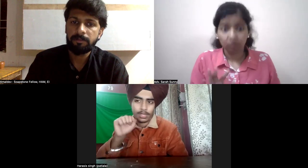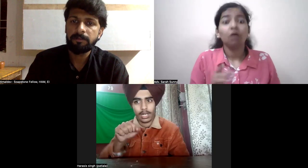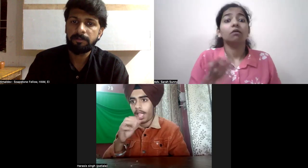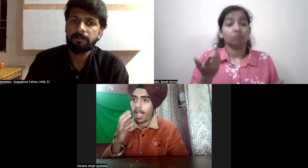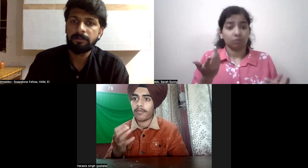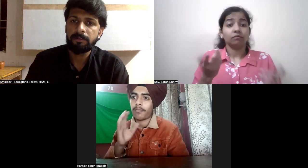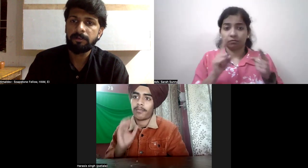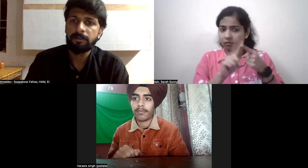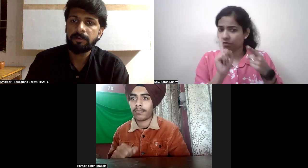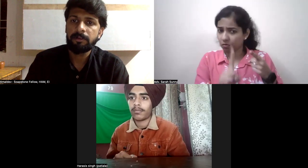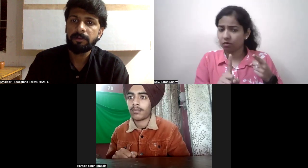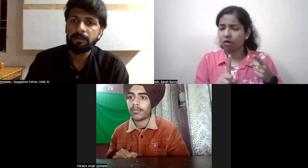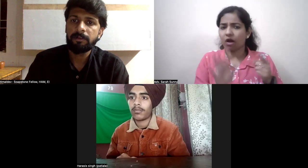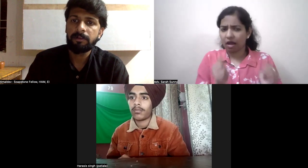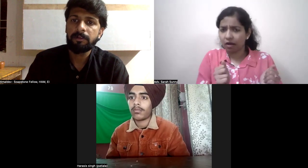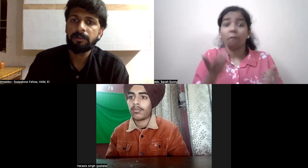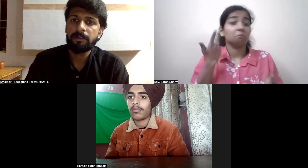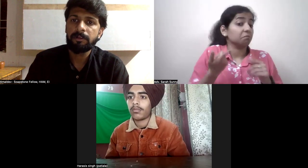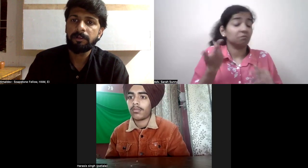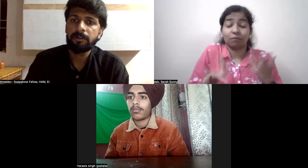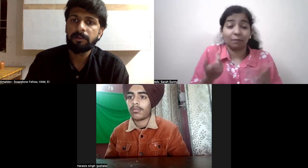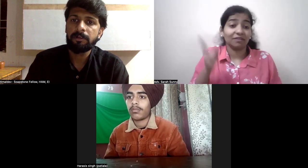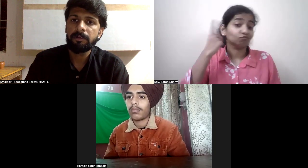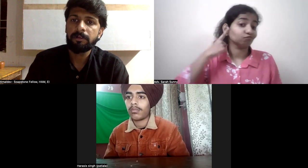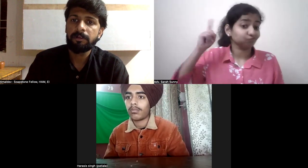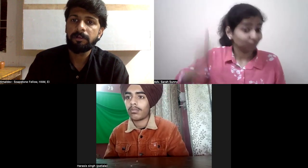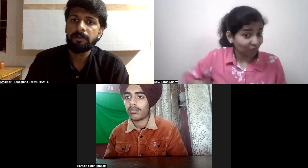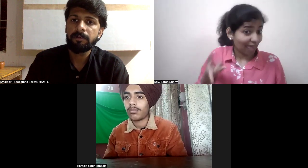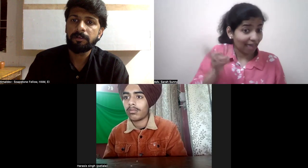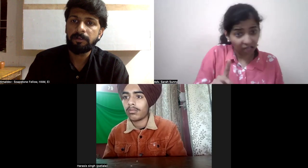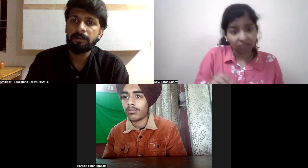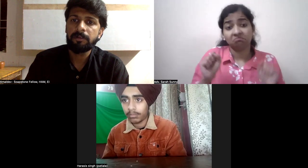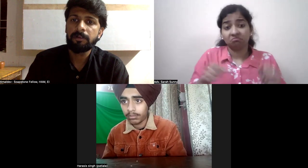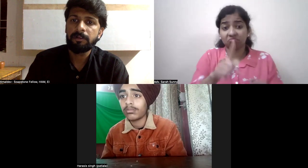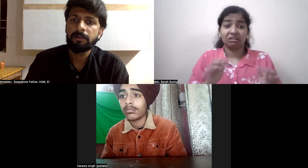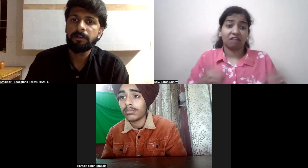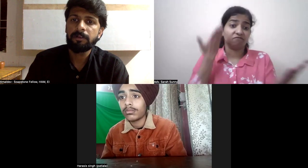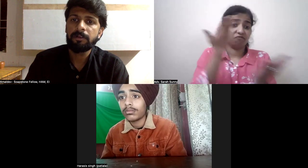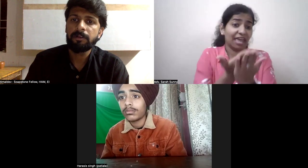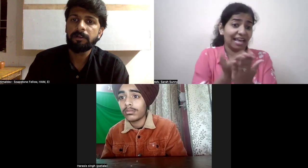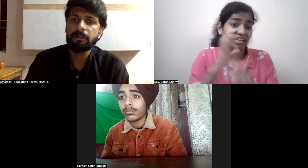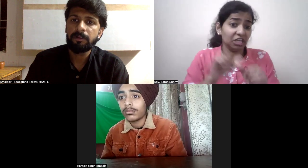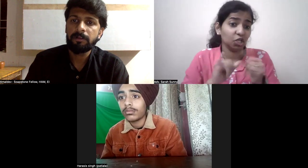advocate for accessibility in the education institution. And if it